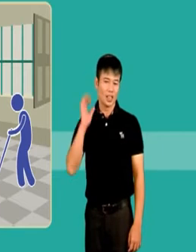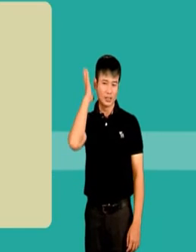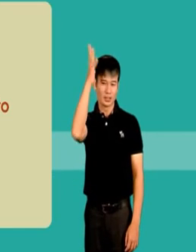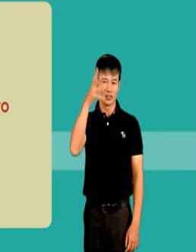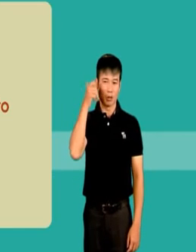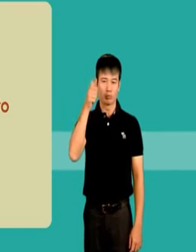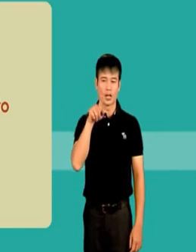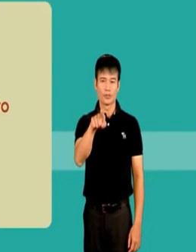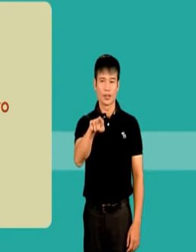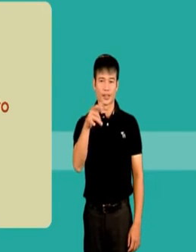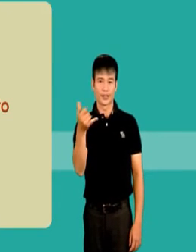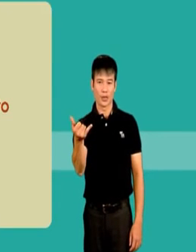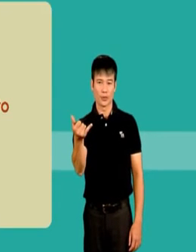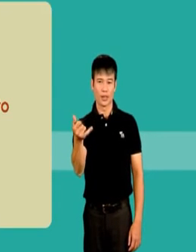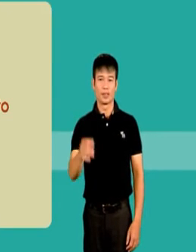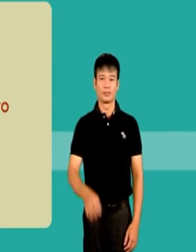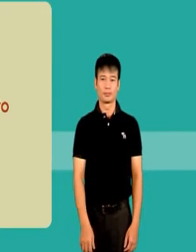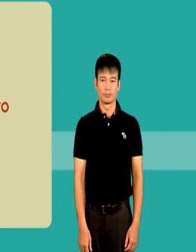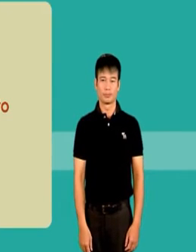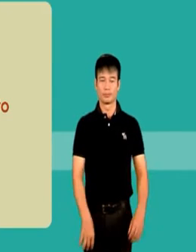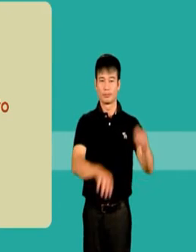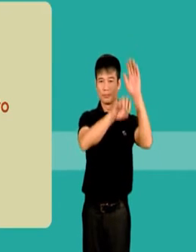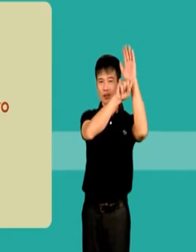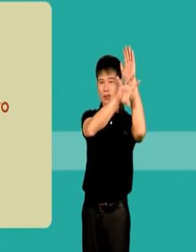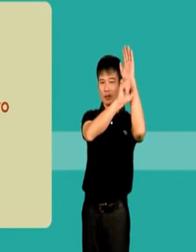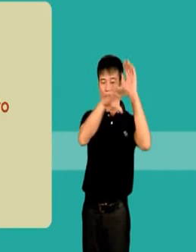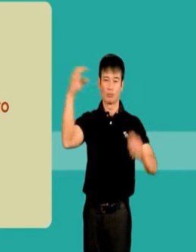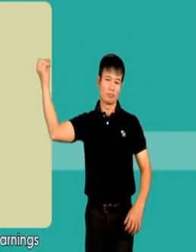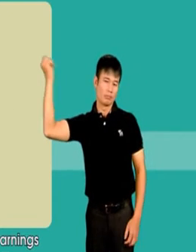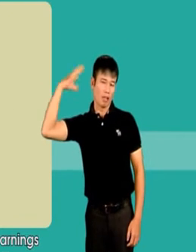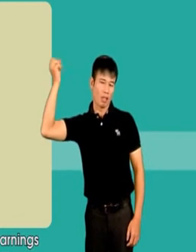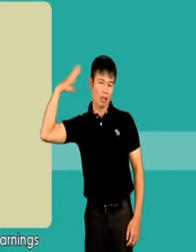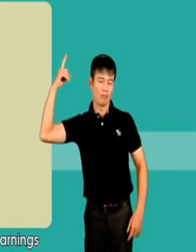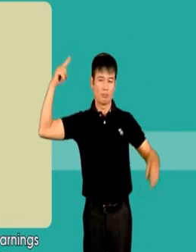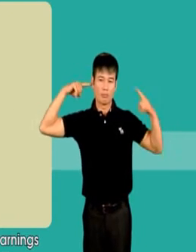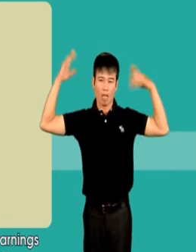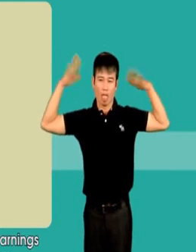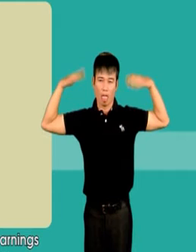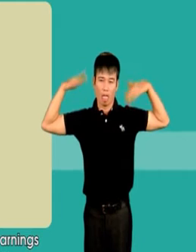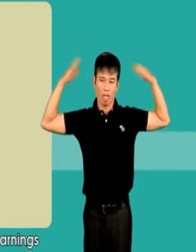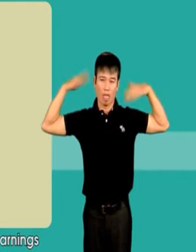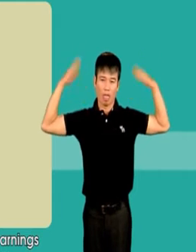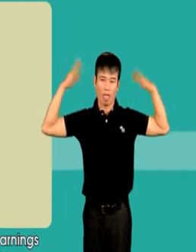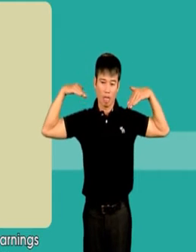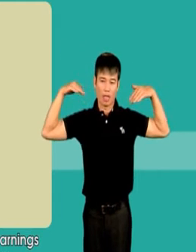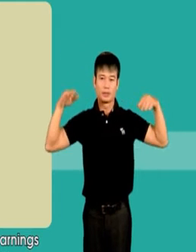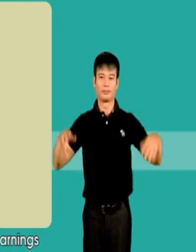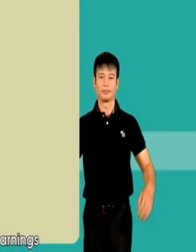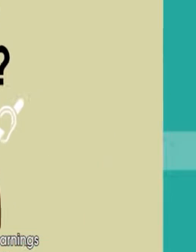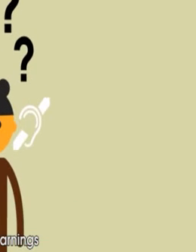Why is CBDRM important to deaf people? Because they cannot hear early warnings